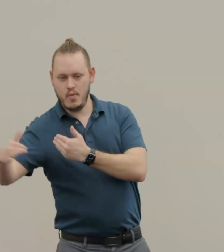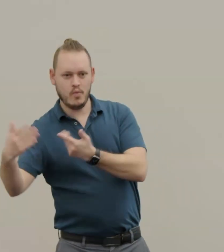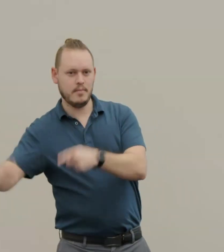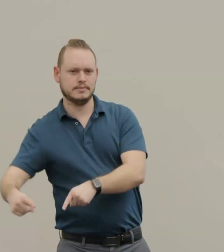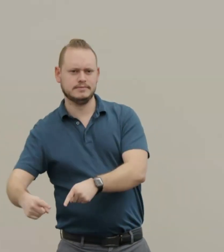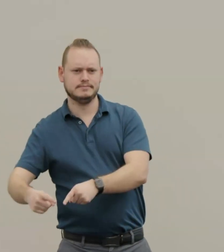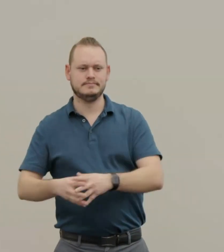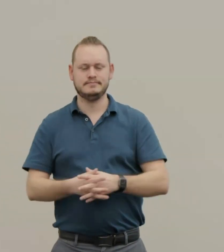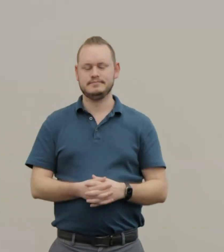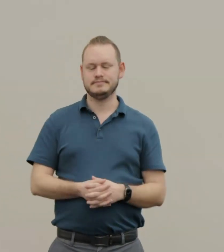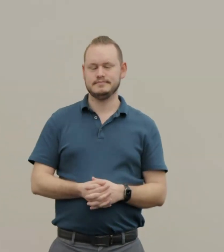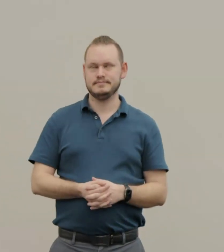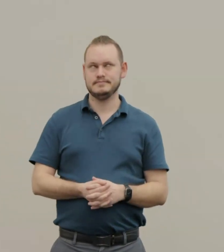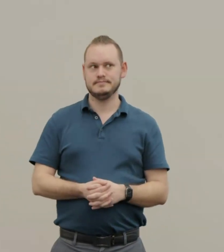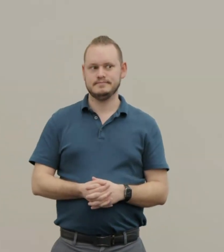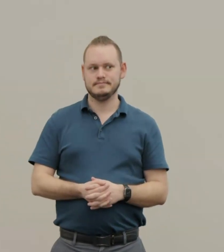deadline?